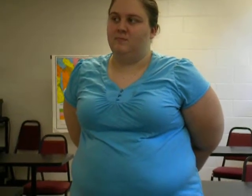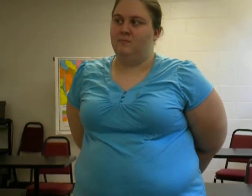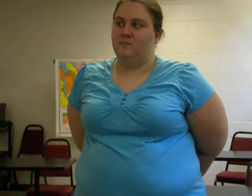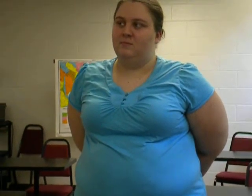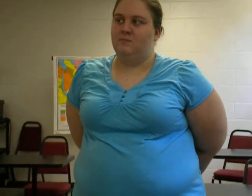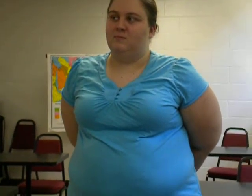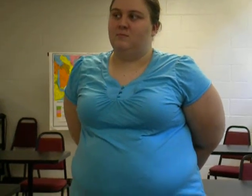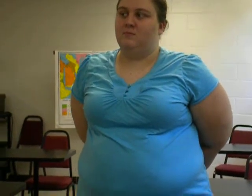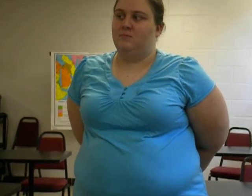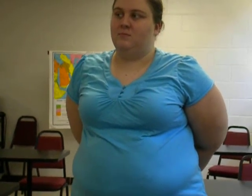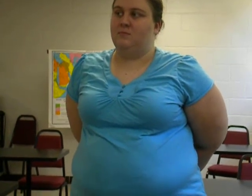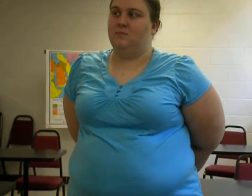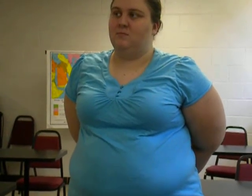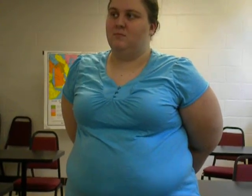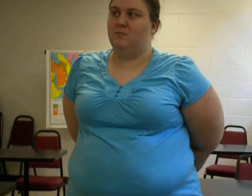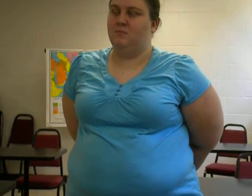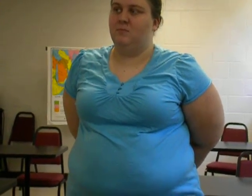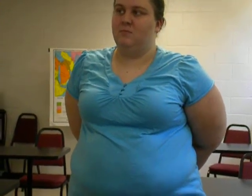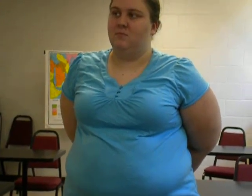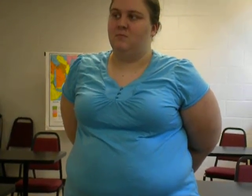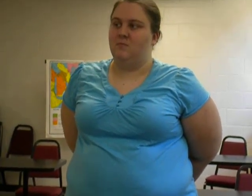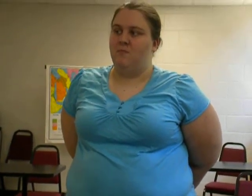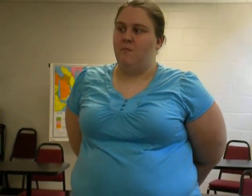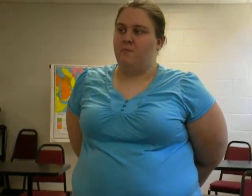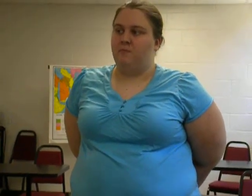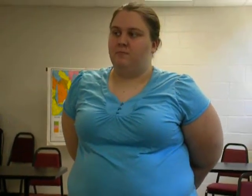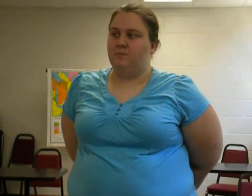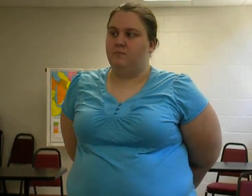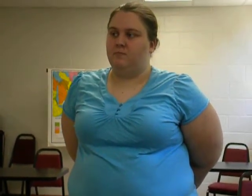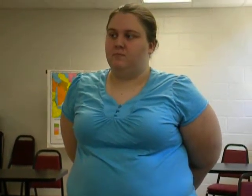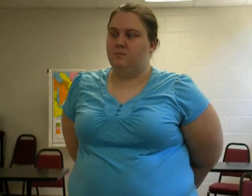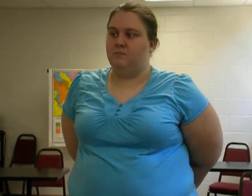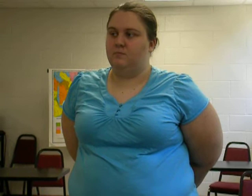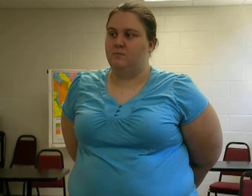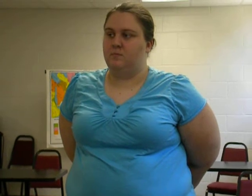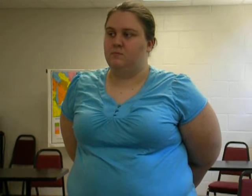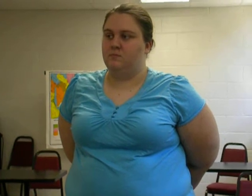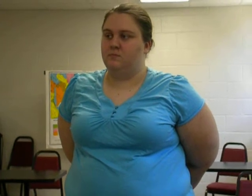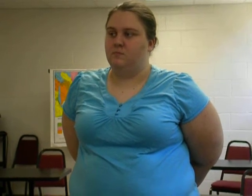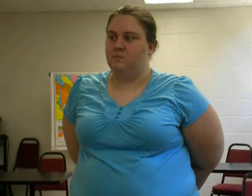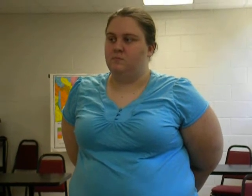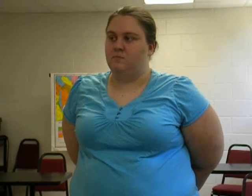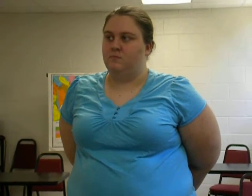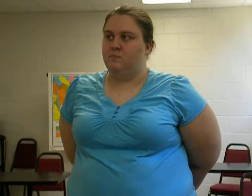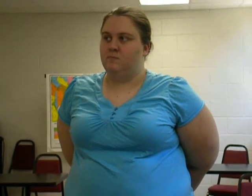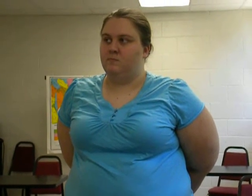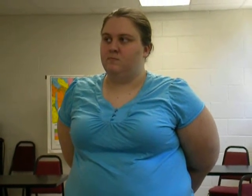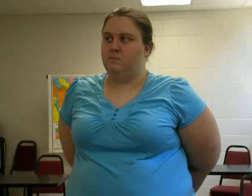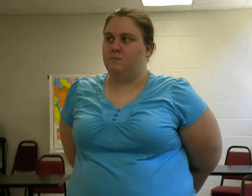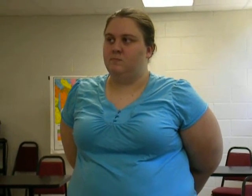Learning to control one of the most elemental forces in nature is a pivotal moment in any